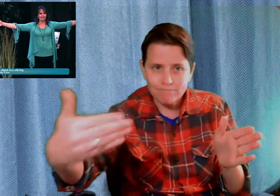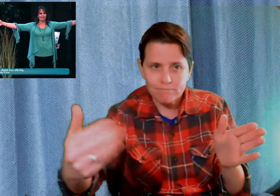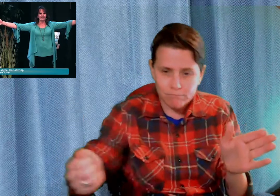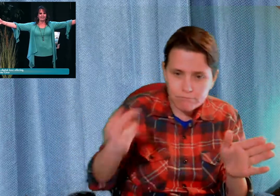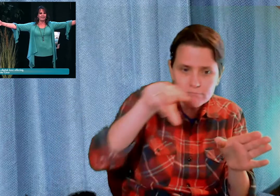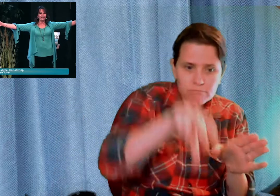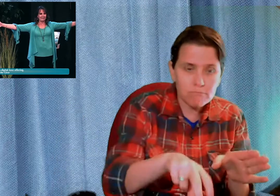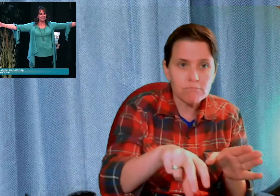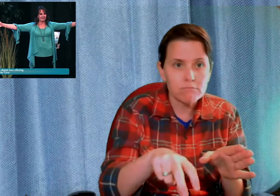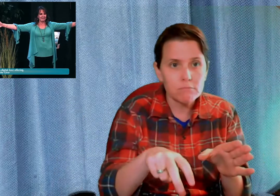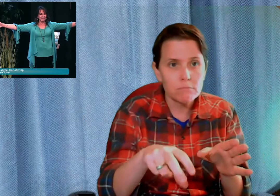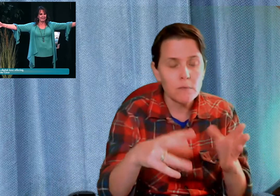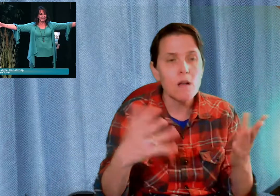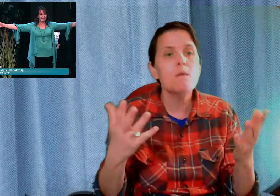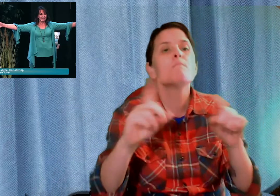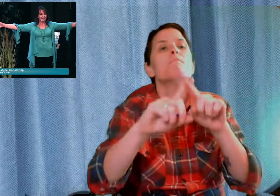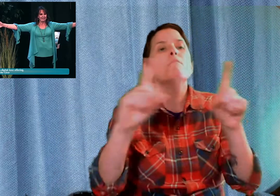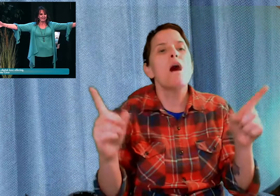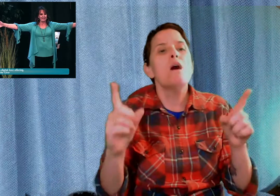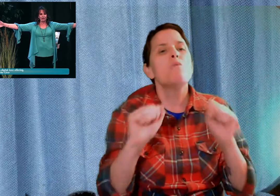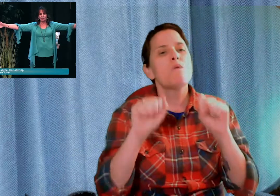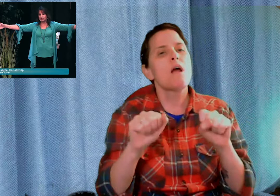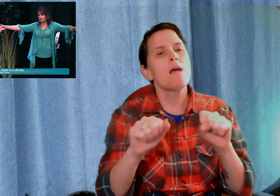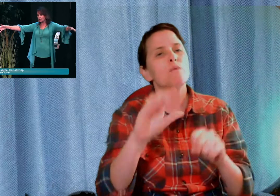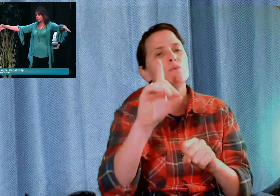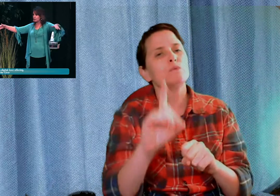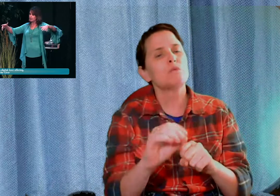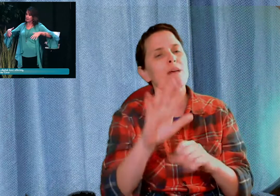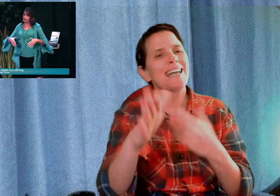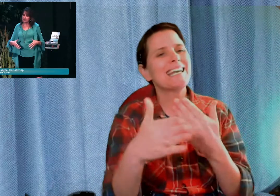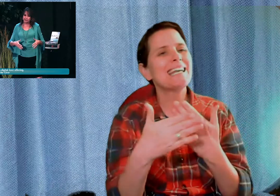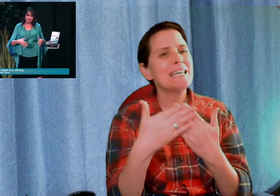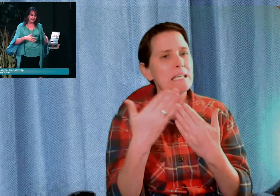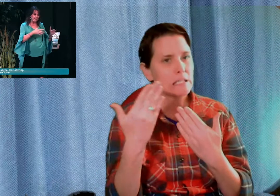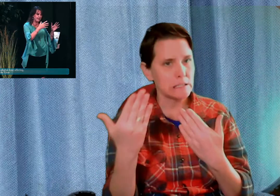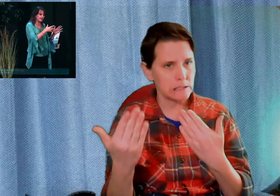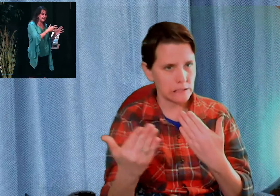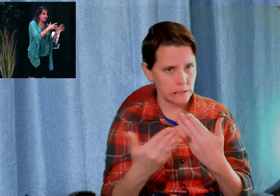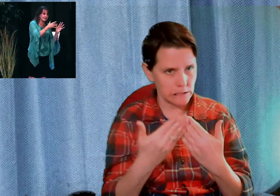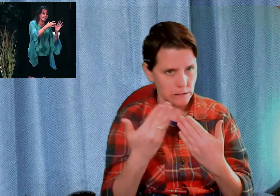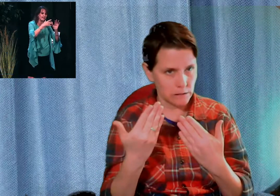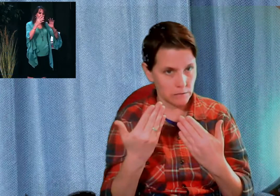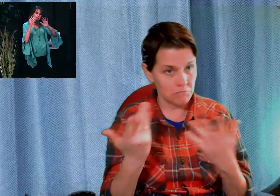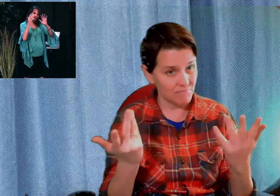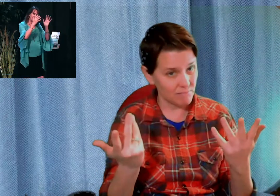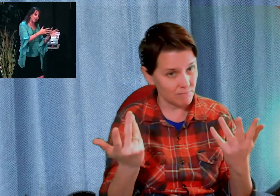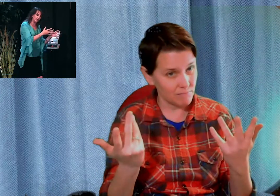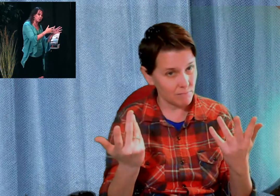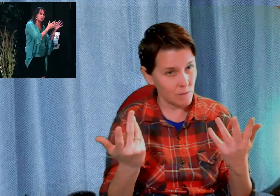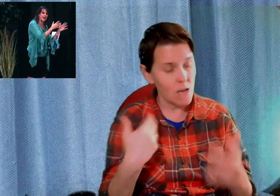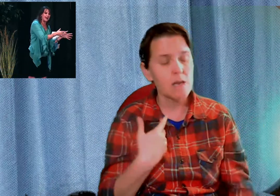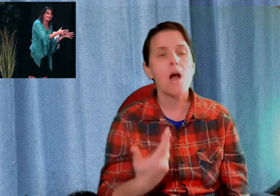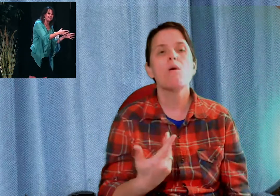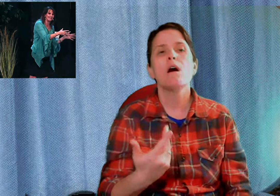spaciousness of ease. So I share that story because it is a